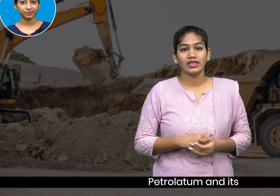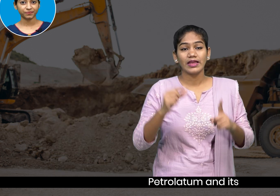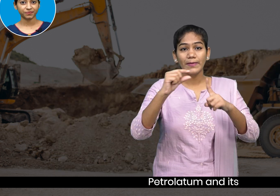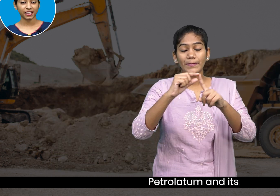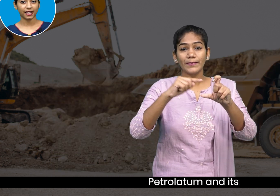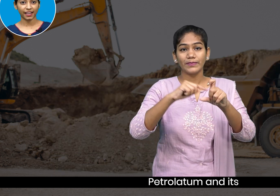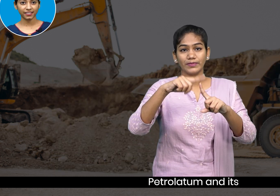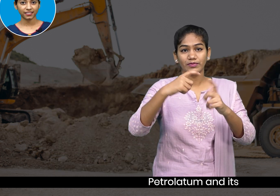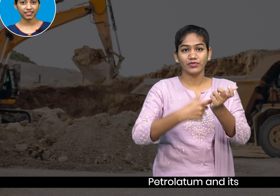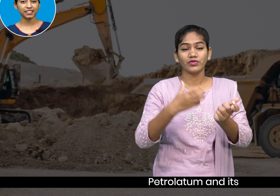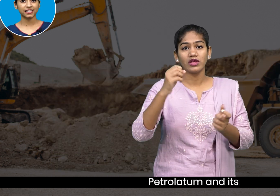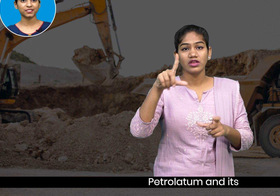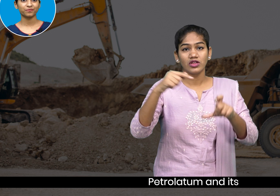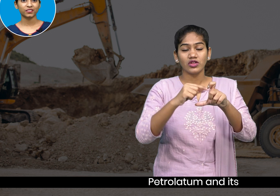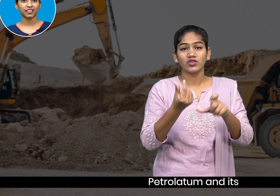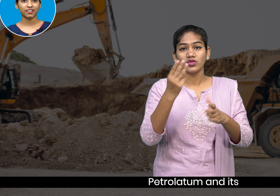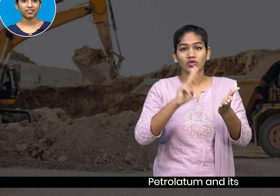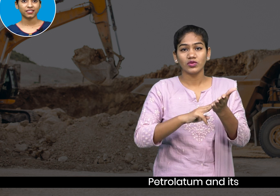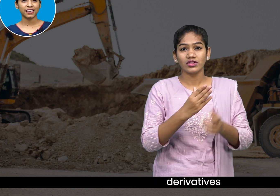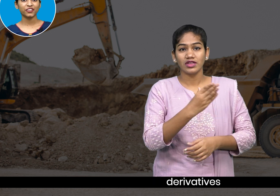Petroleum and its